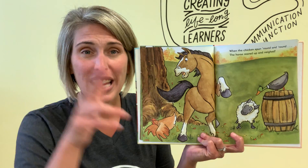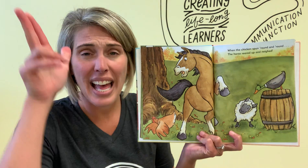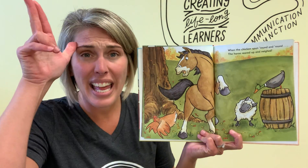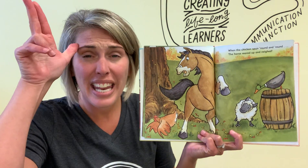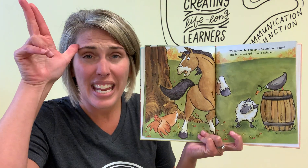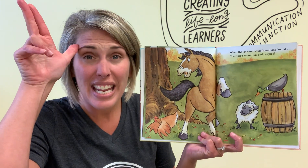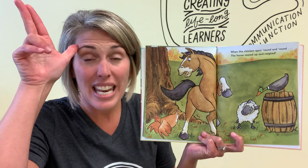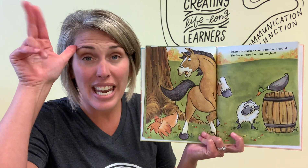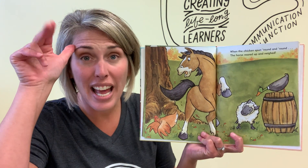said,